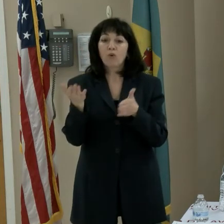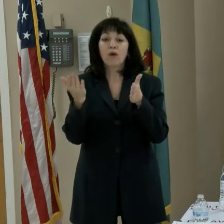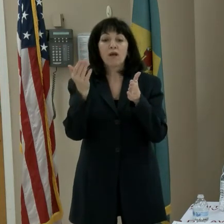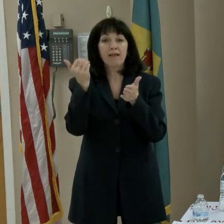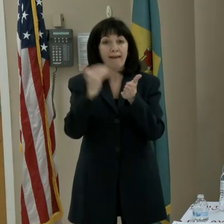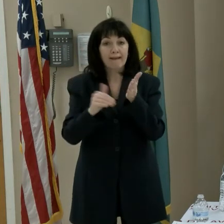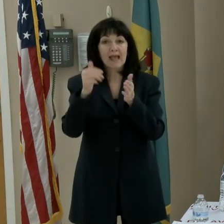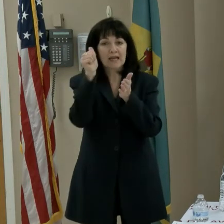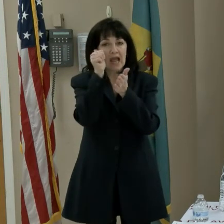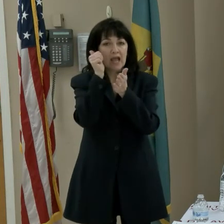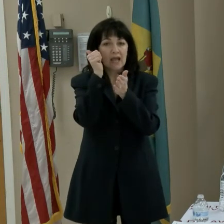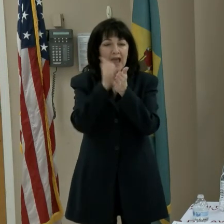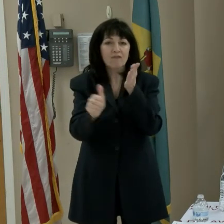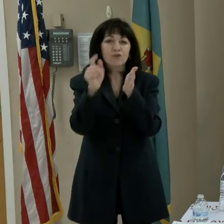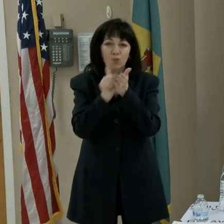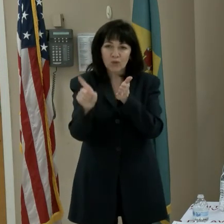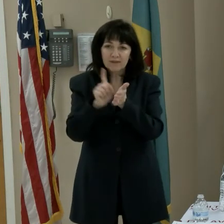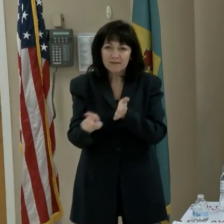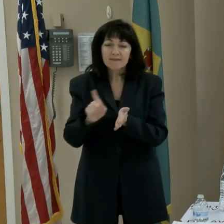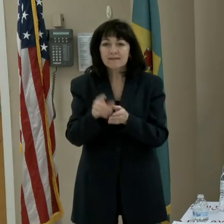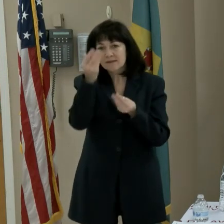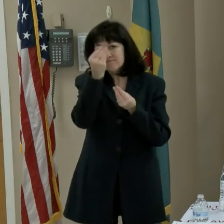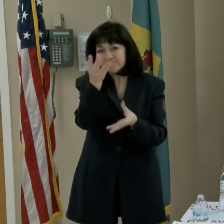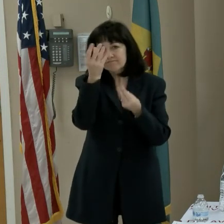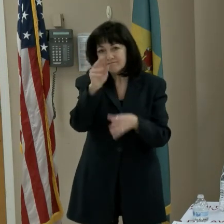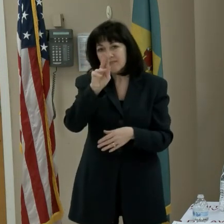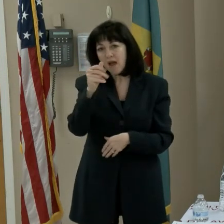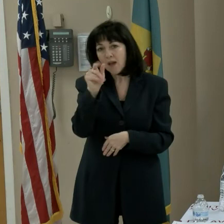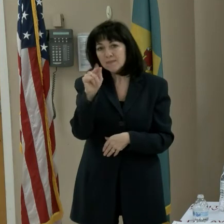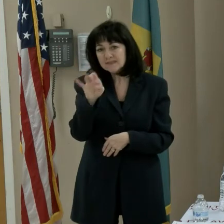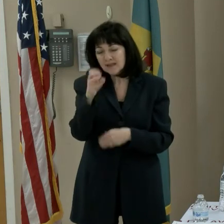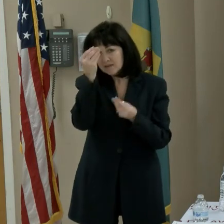are other virtual opportunities to hear more about